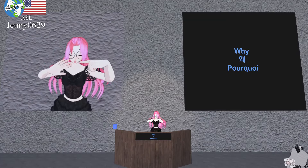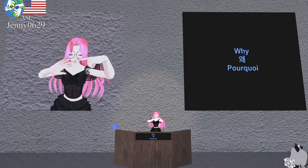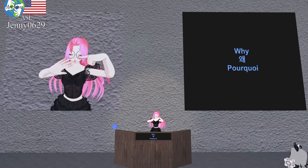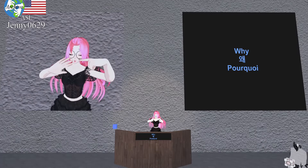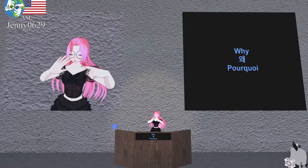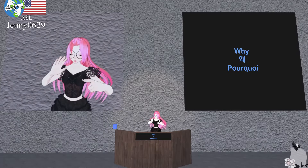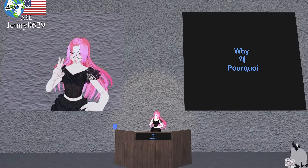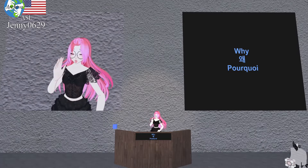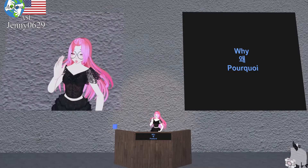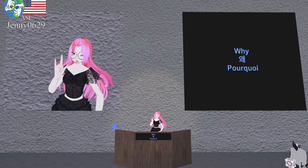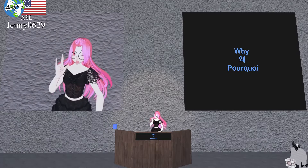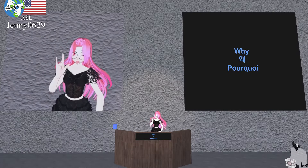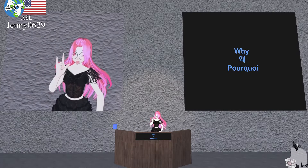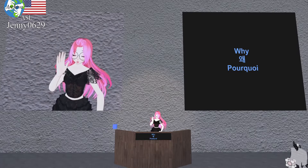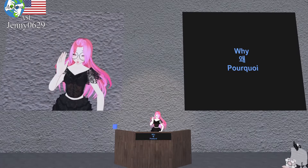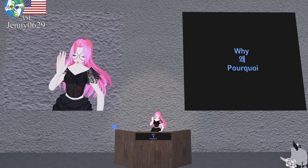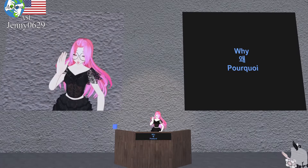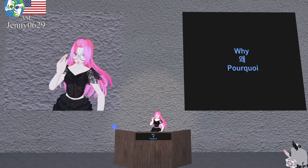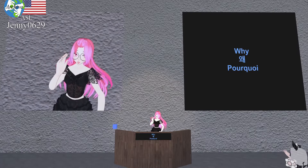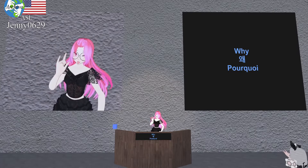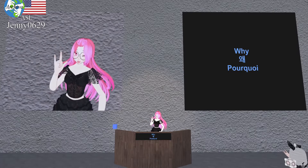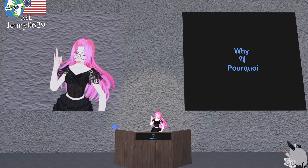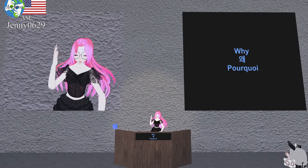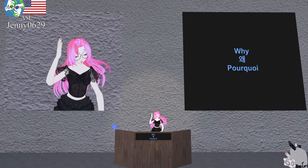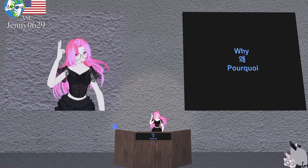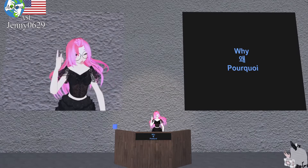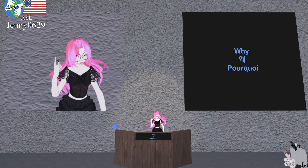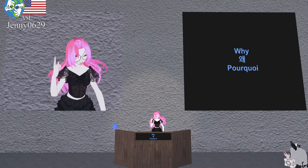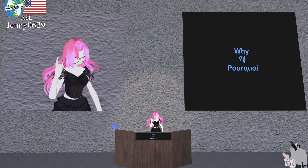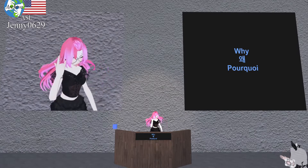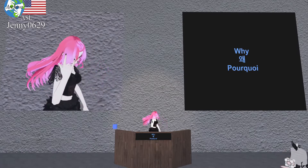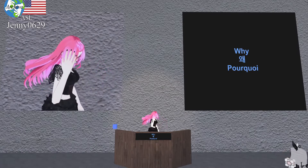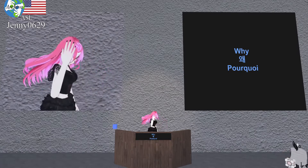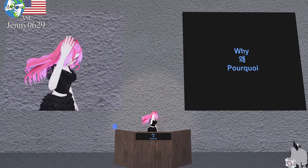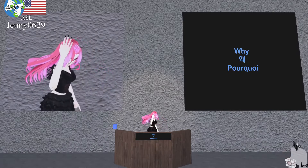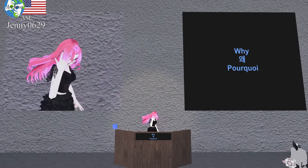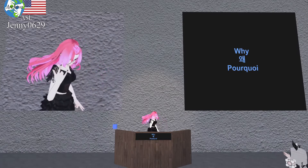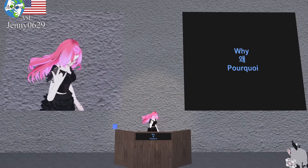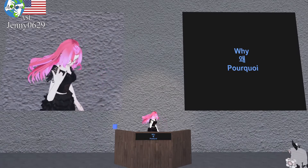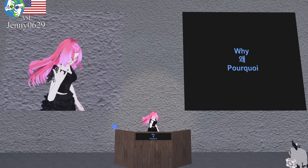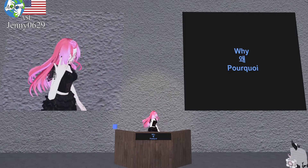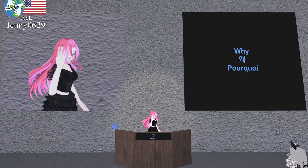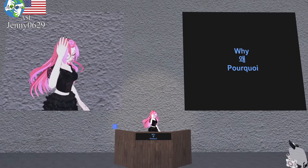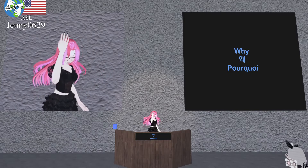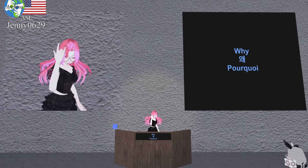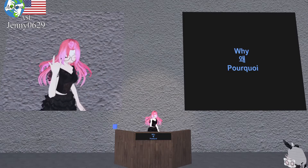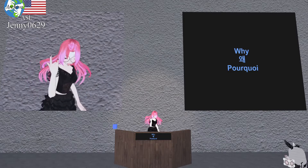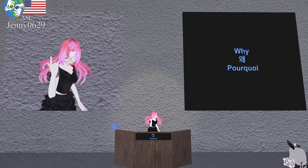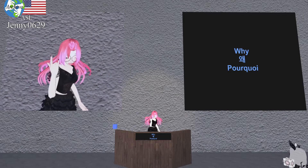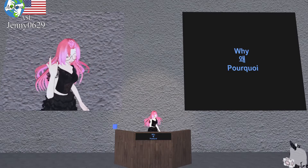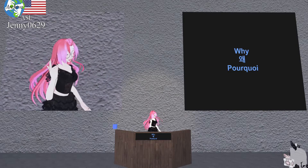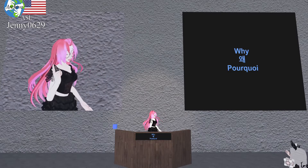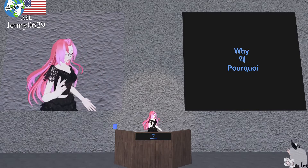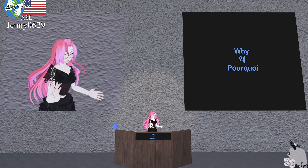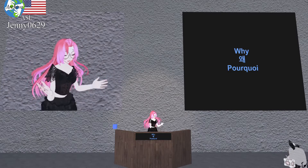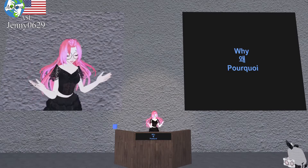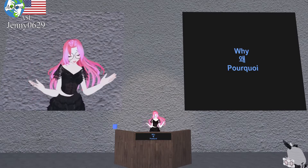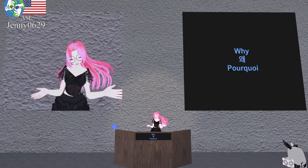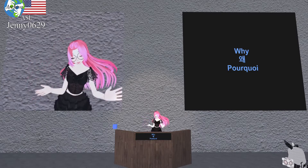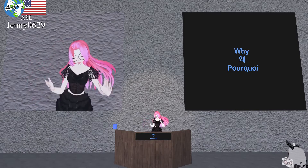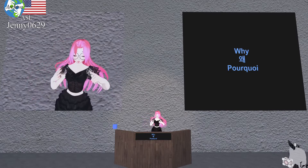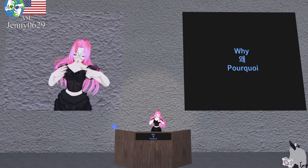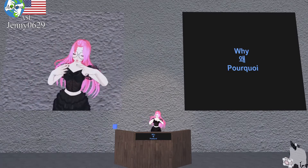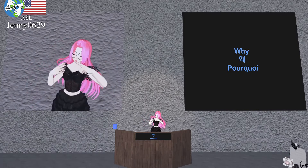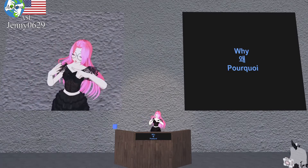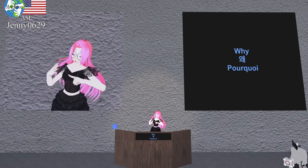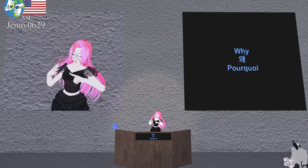middle finger. It kind of goes like this. So you could also do a rock and roll hand, or if